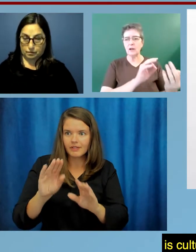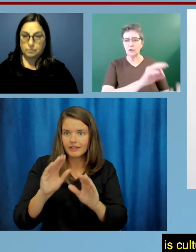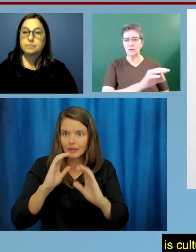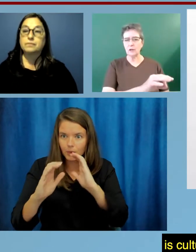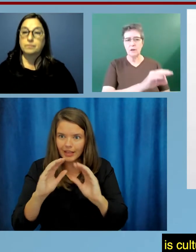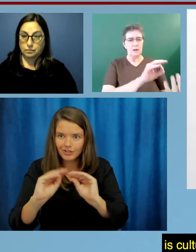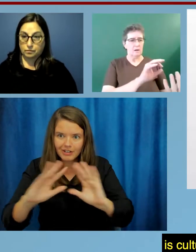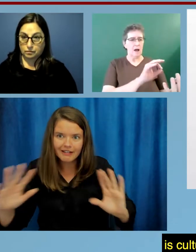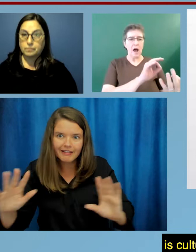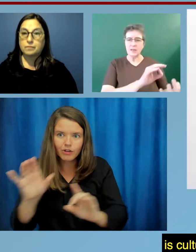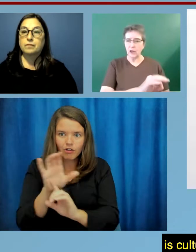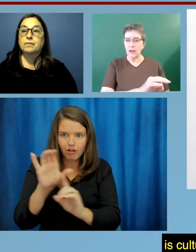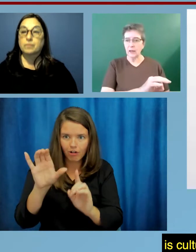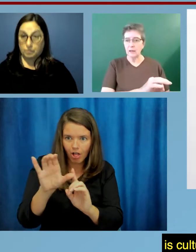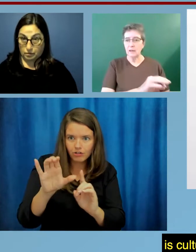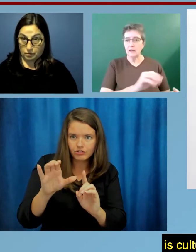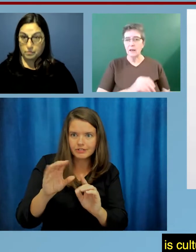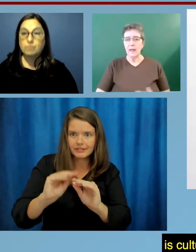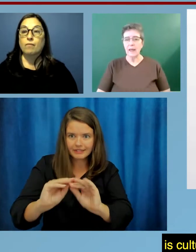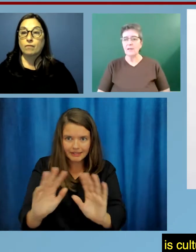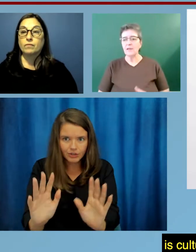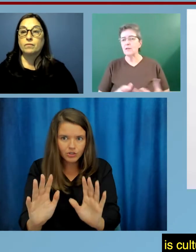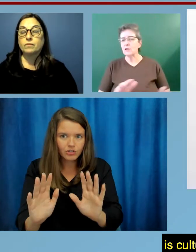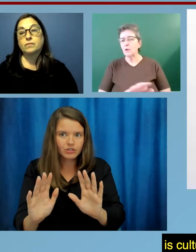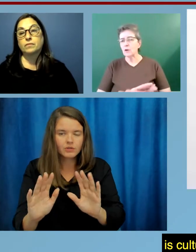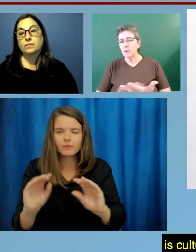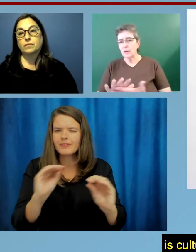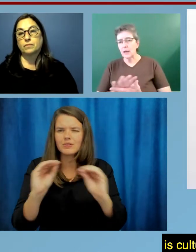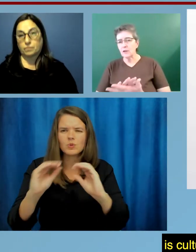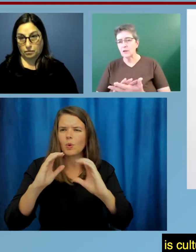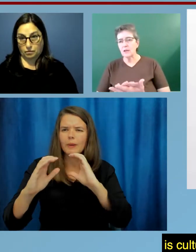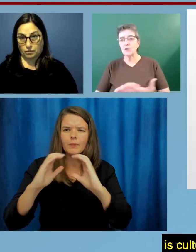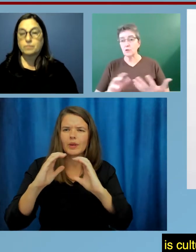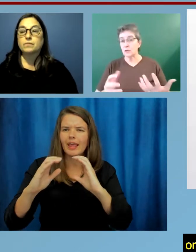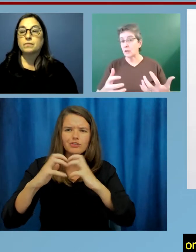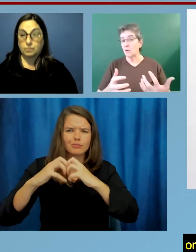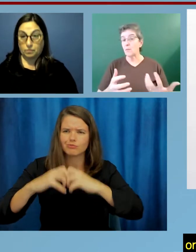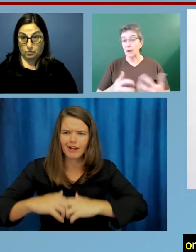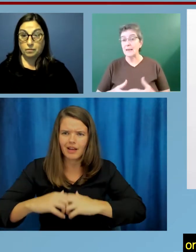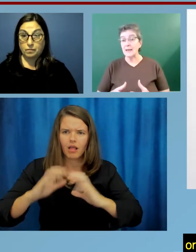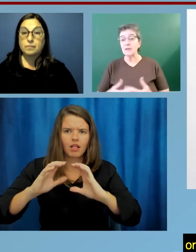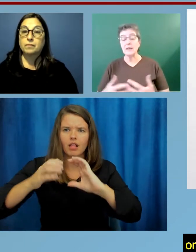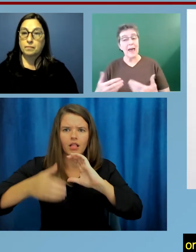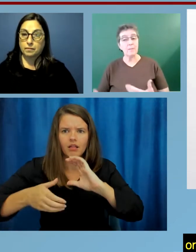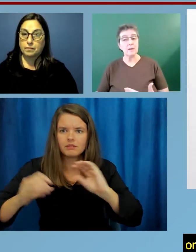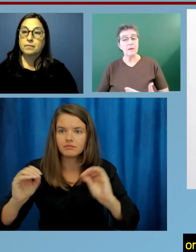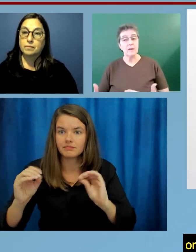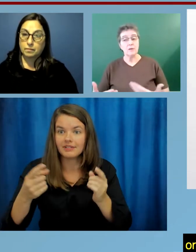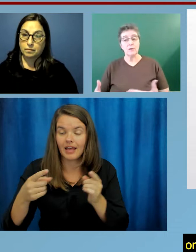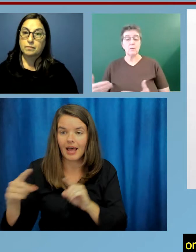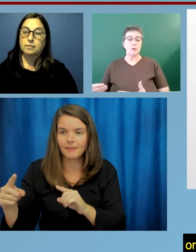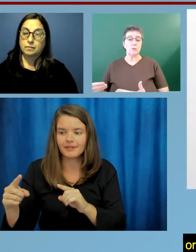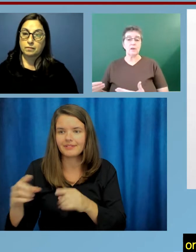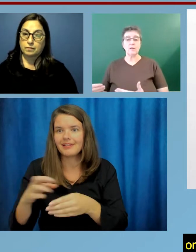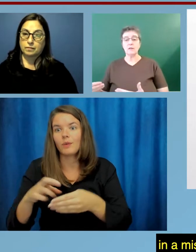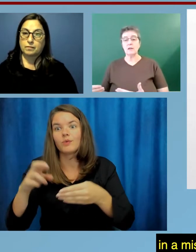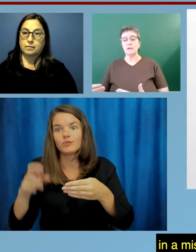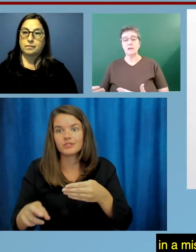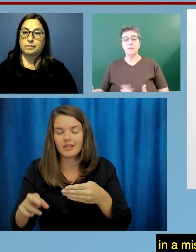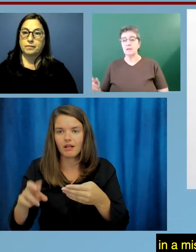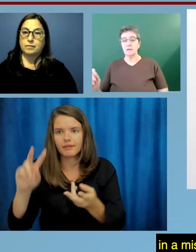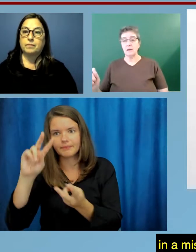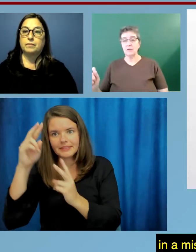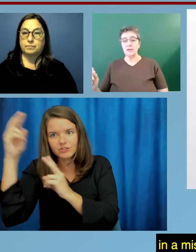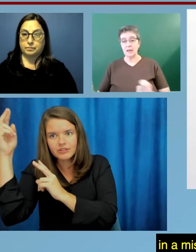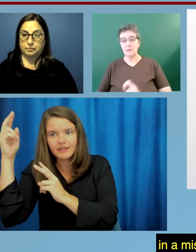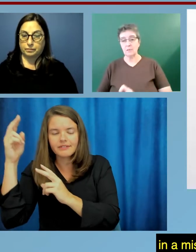is culturally on target, and that there is no communication issues that or breakdowns that happen, so that which would then result